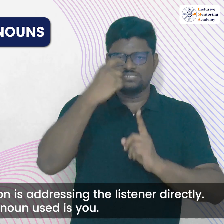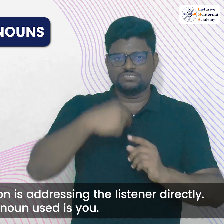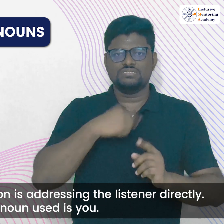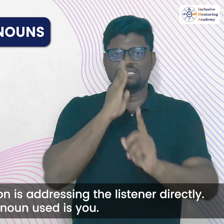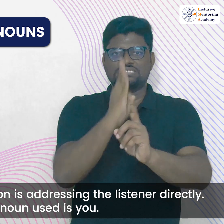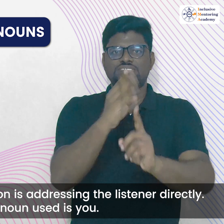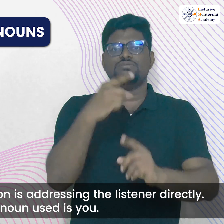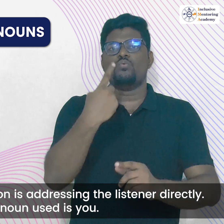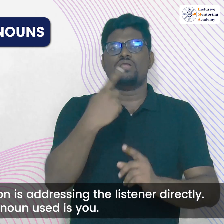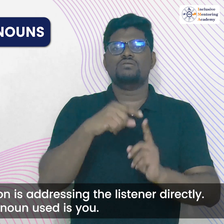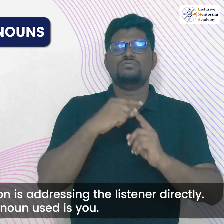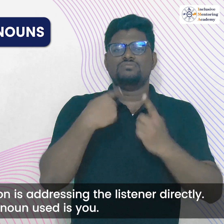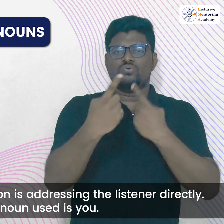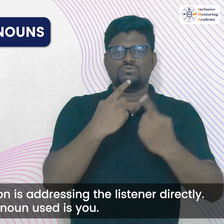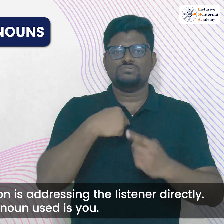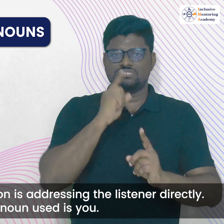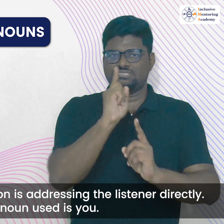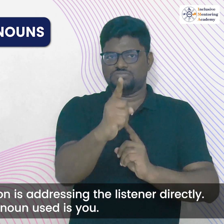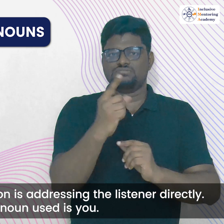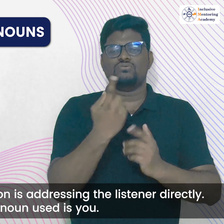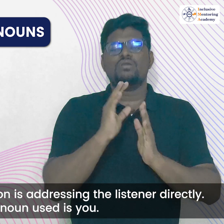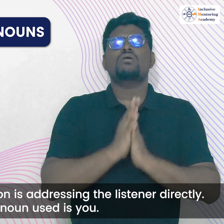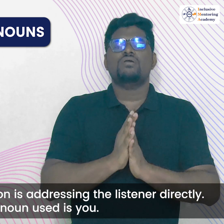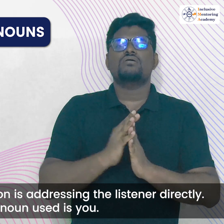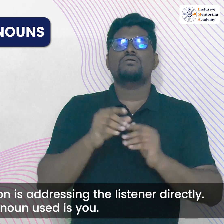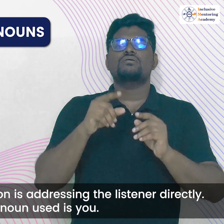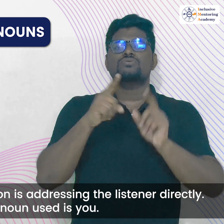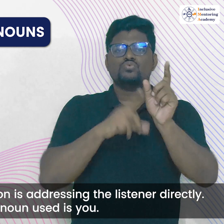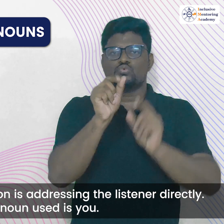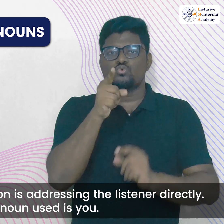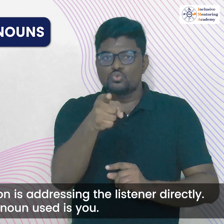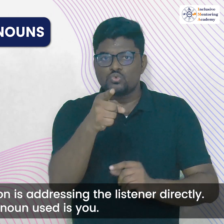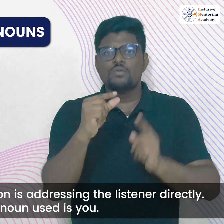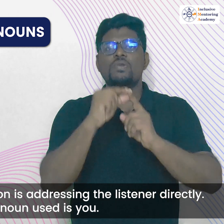The person is addressing the listener directly. The pronoun used is you.